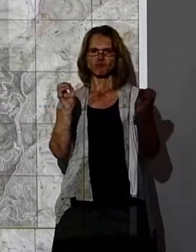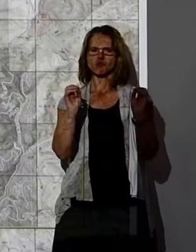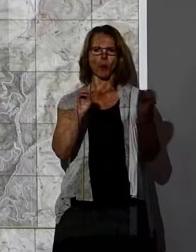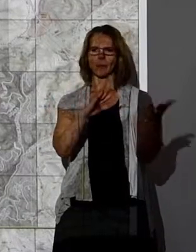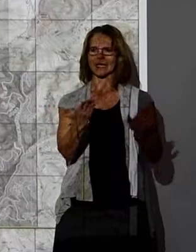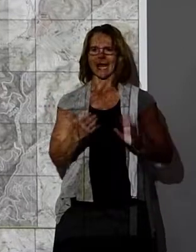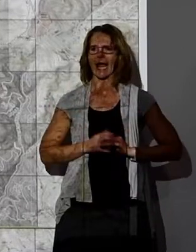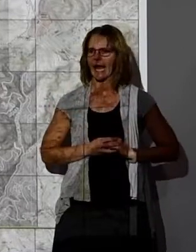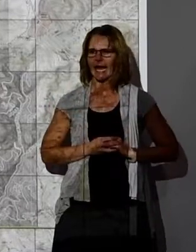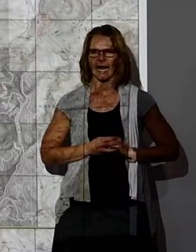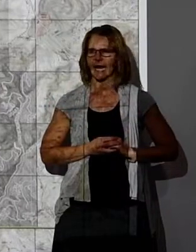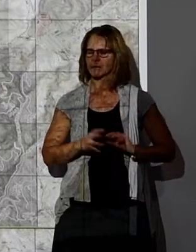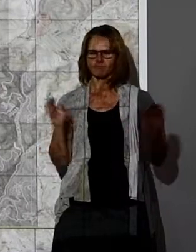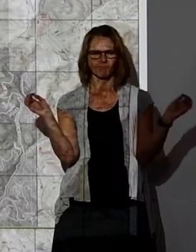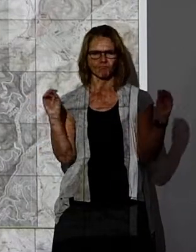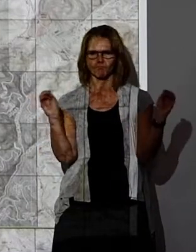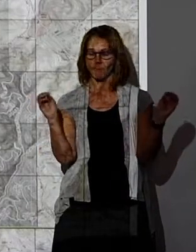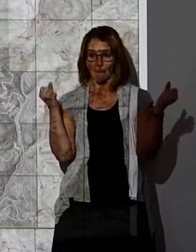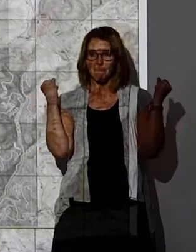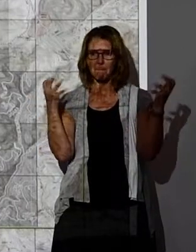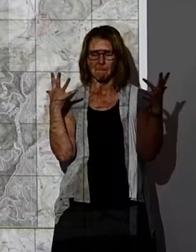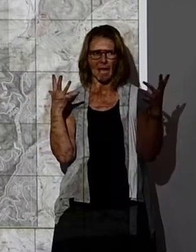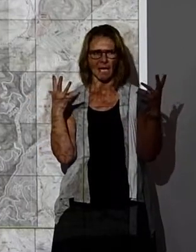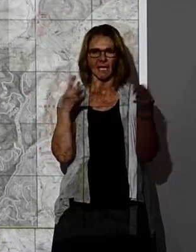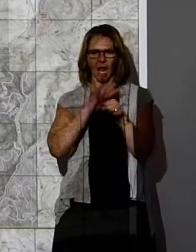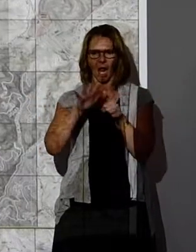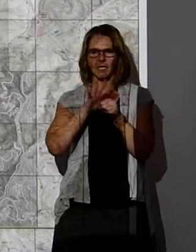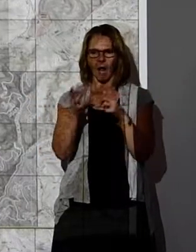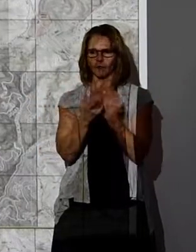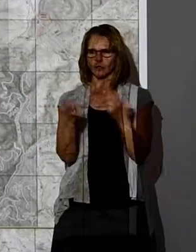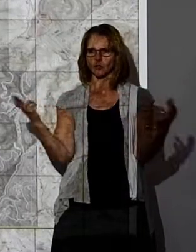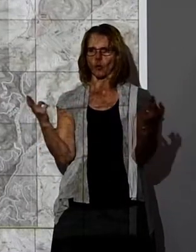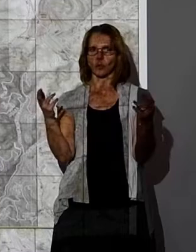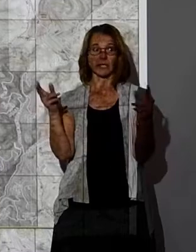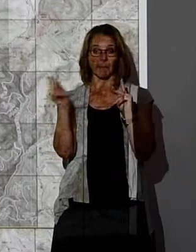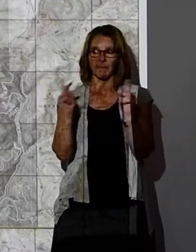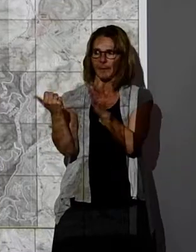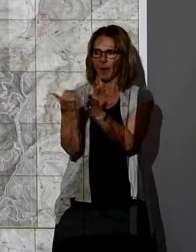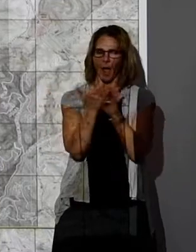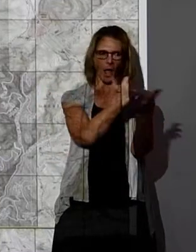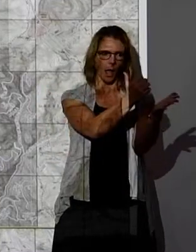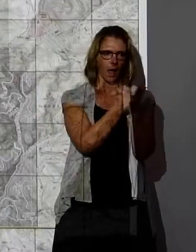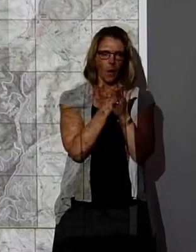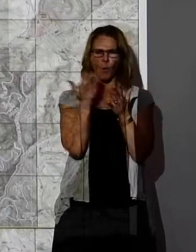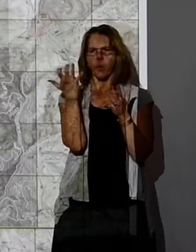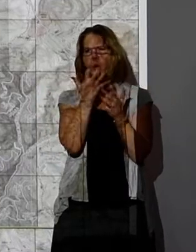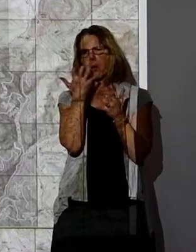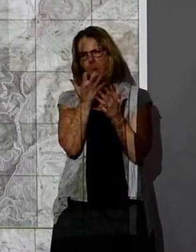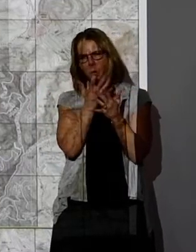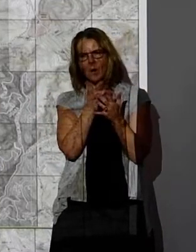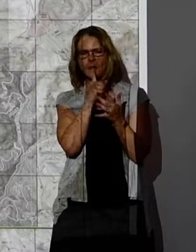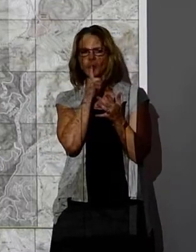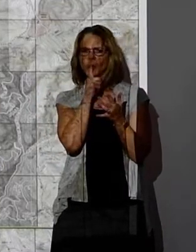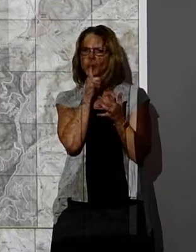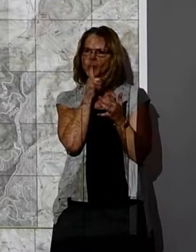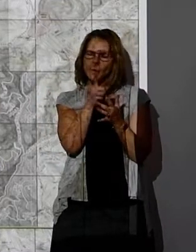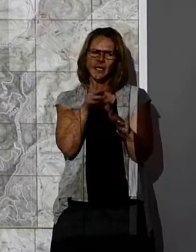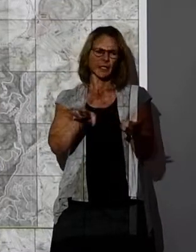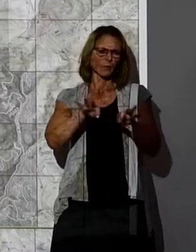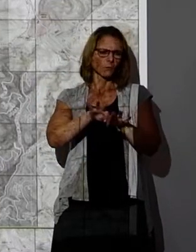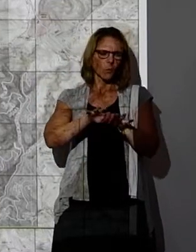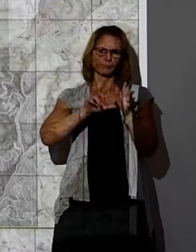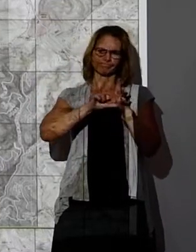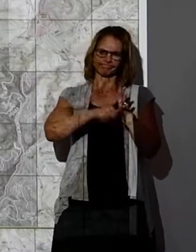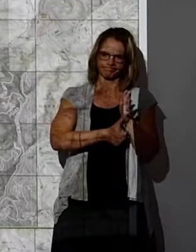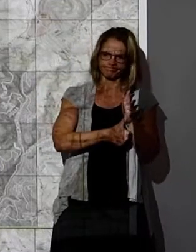lucky, but also having a ton of resources out there and people helping us, that goes to say a lot about everything that happened.